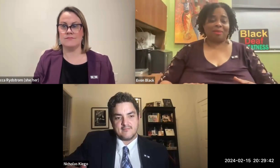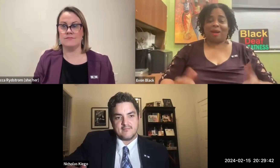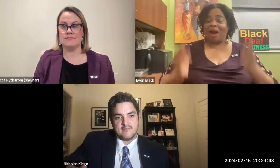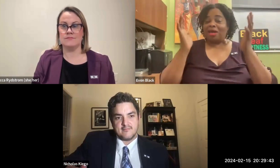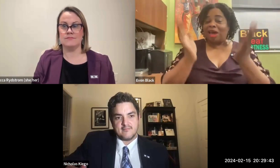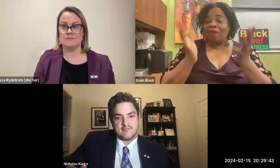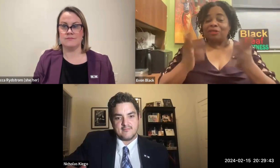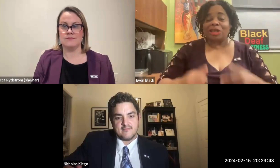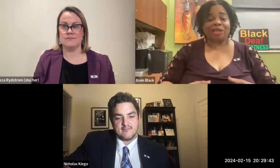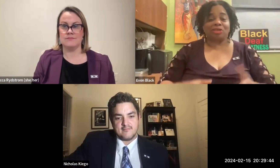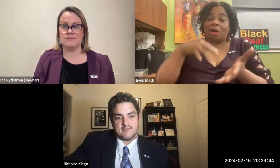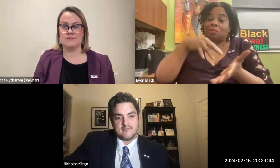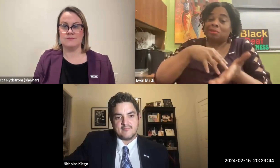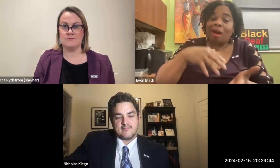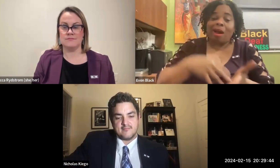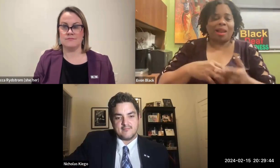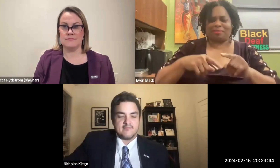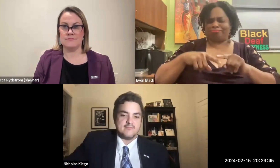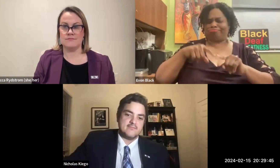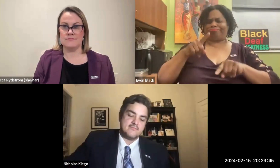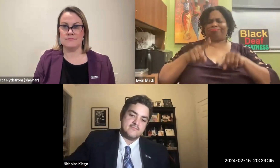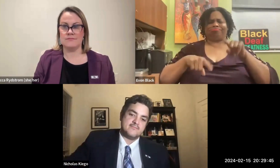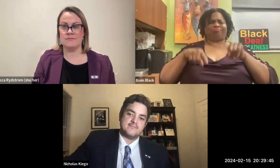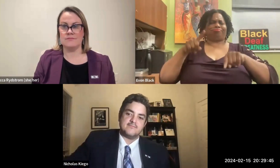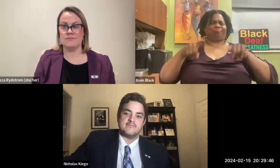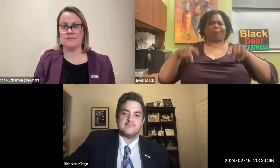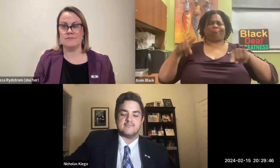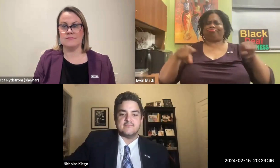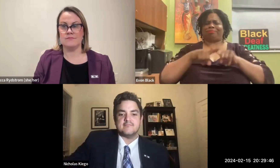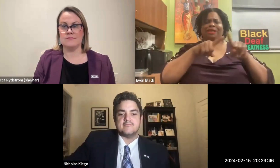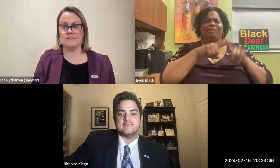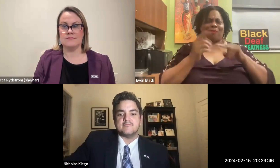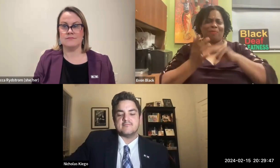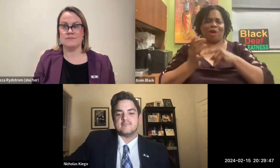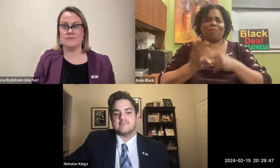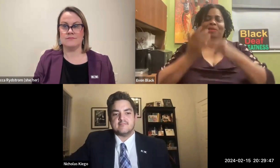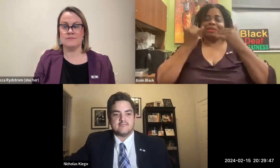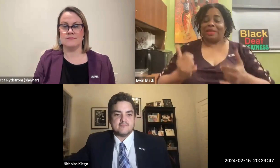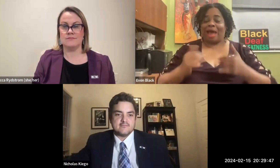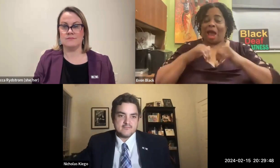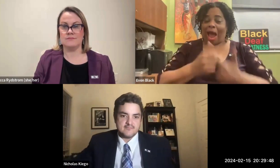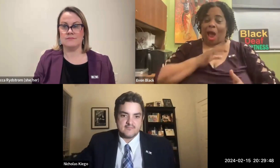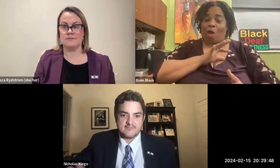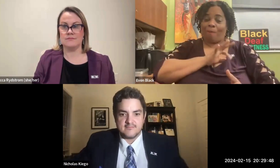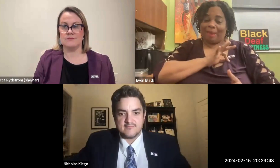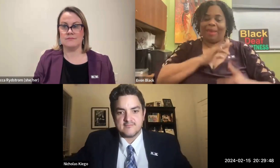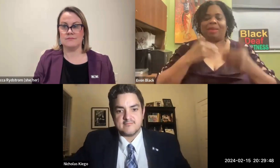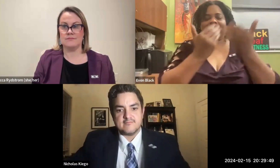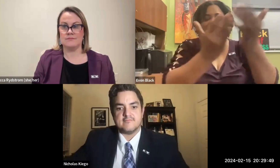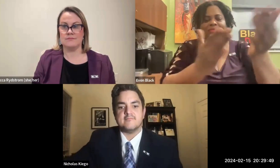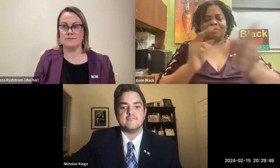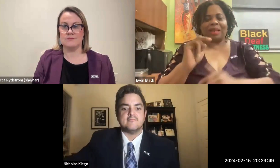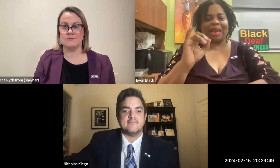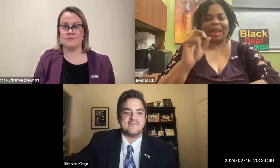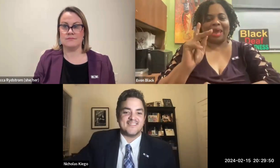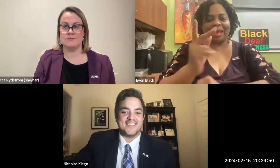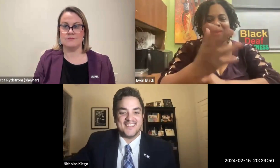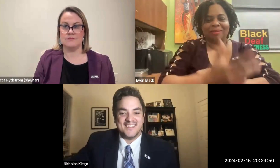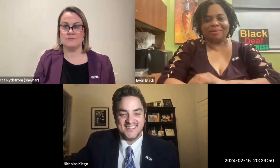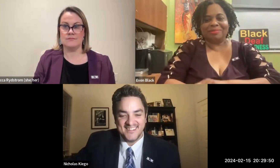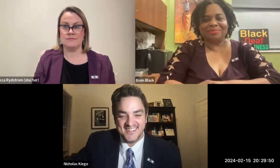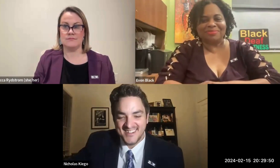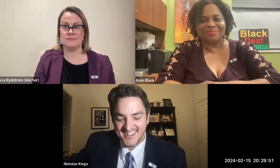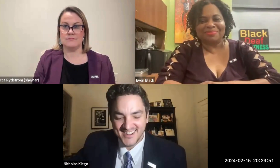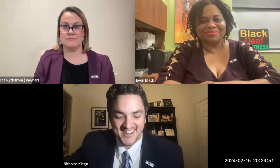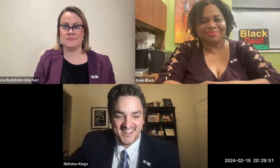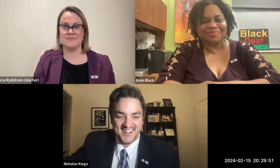already on the African American Heritage Trail. And so it will be a place of reflection, a place of study. And now,